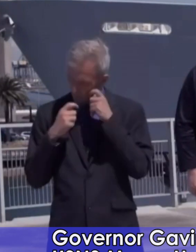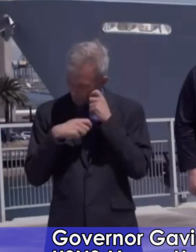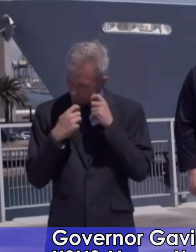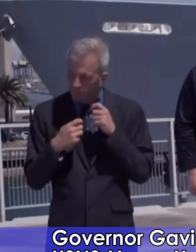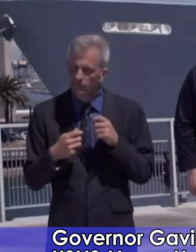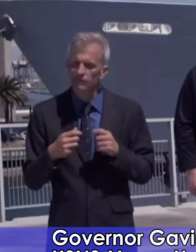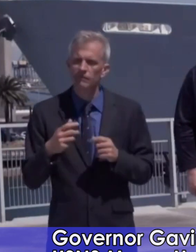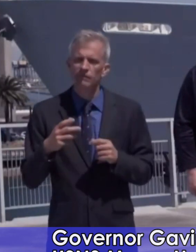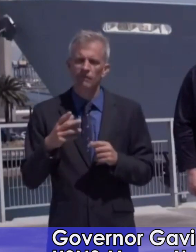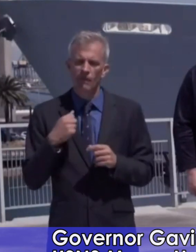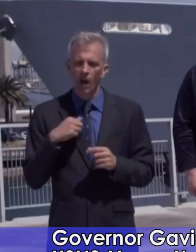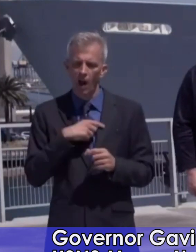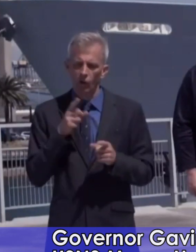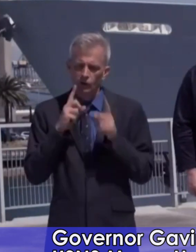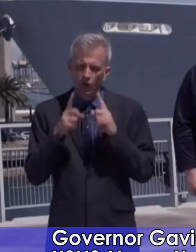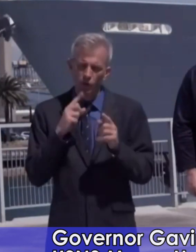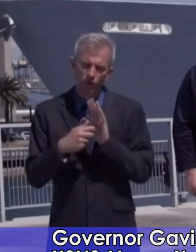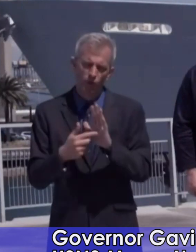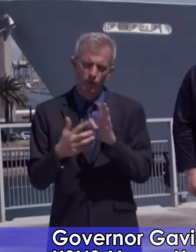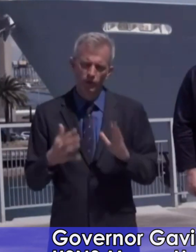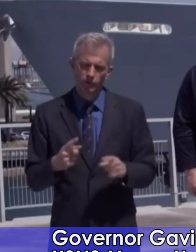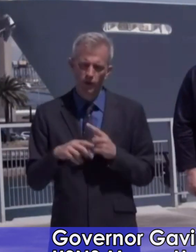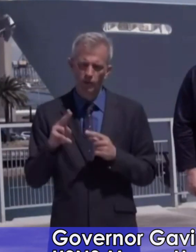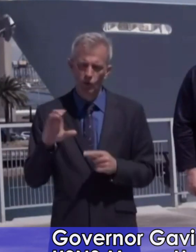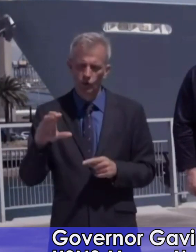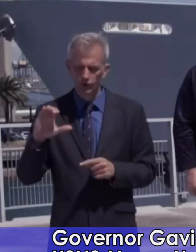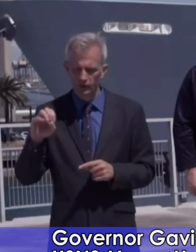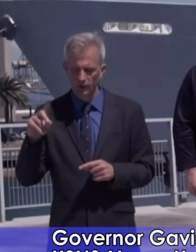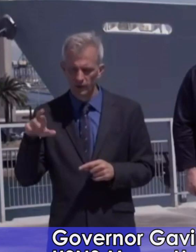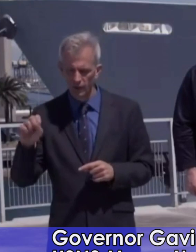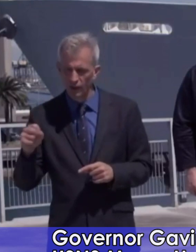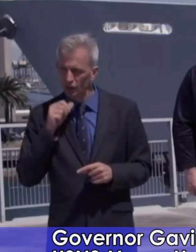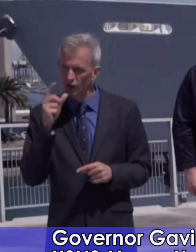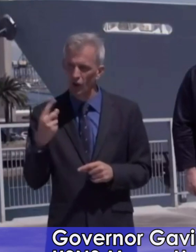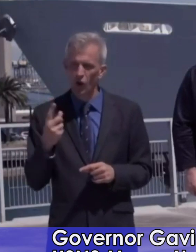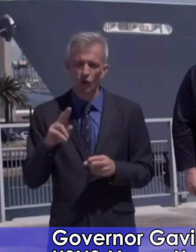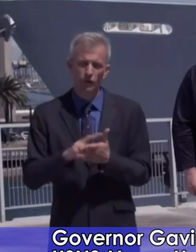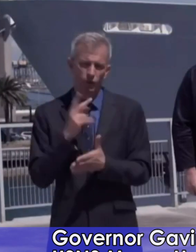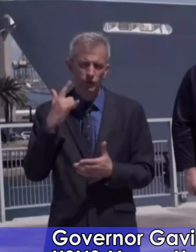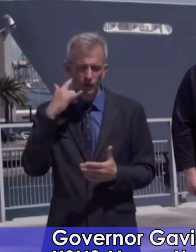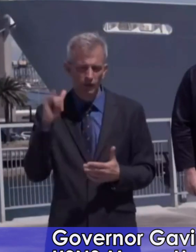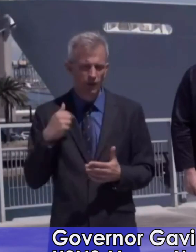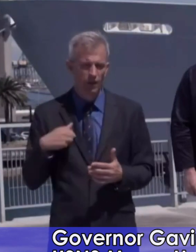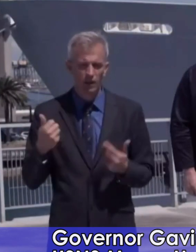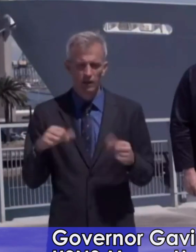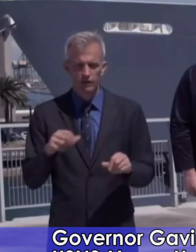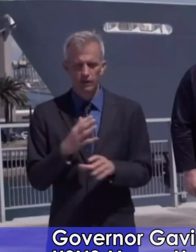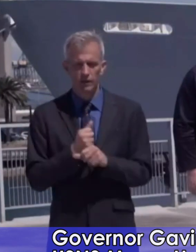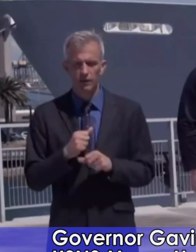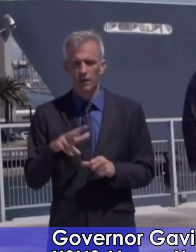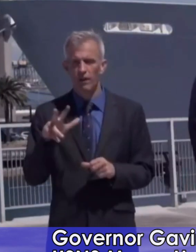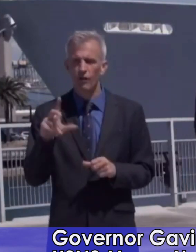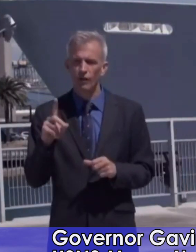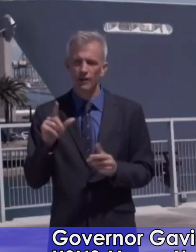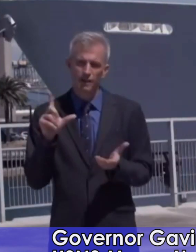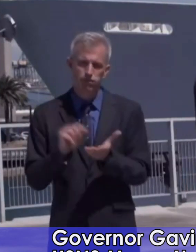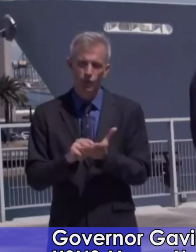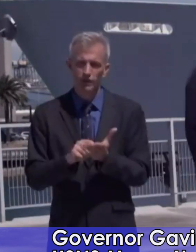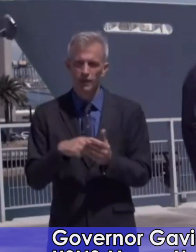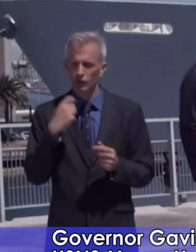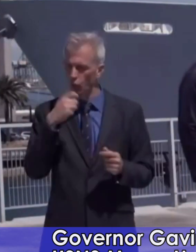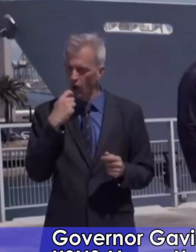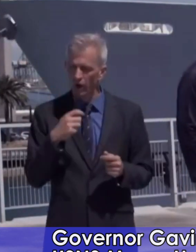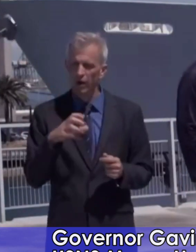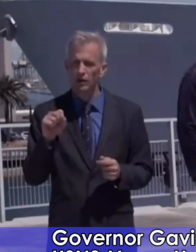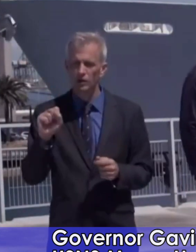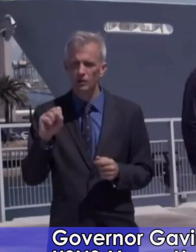USC, Cedars, not just UC medical staff yesterday. They're trying to procure 3D printed swabs. We're doing